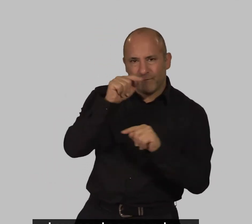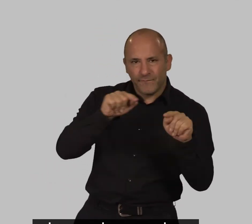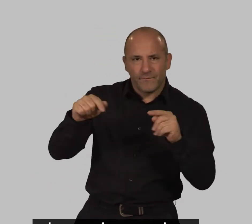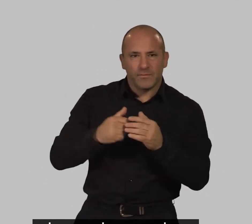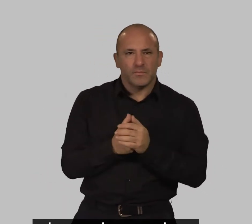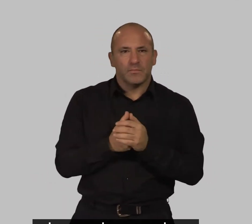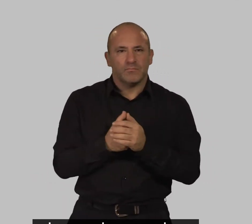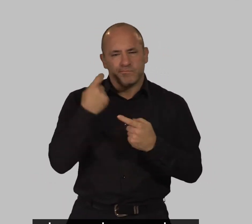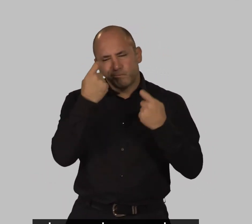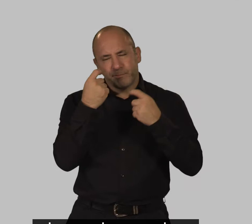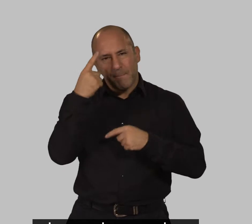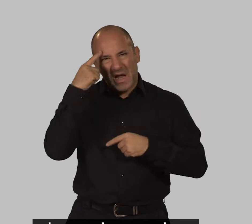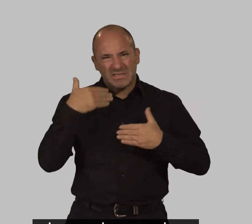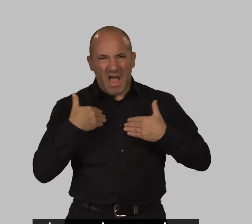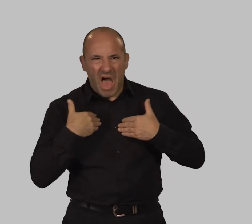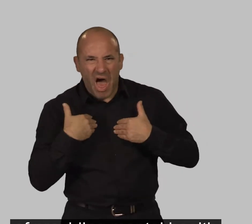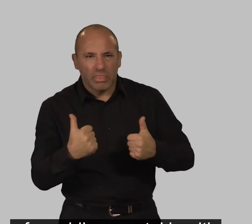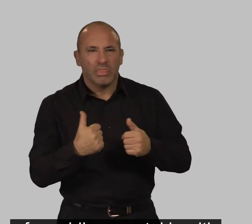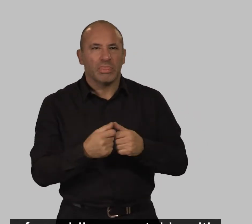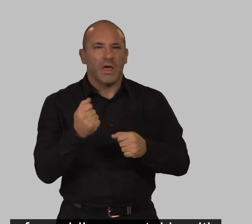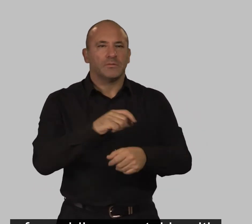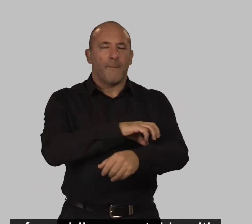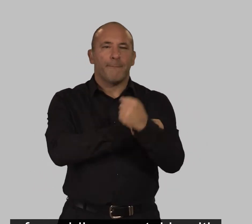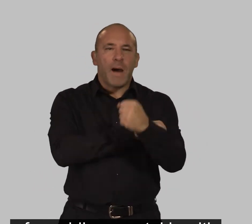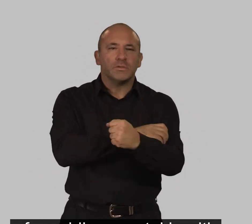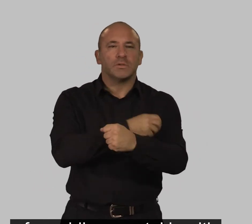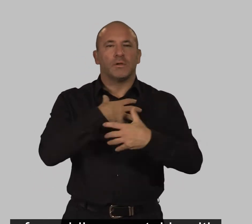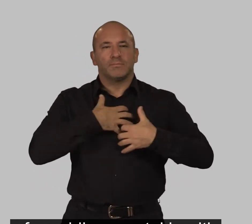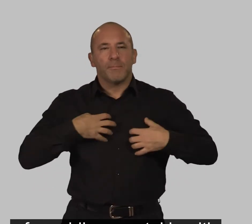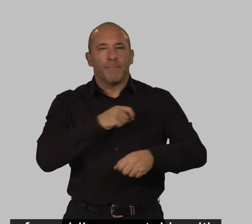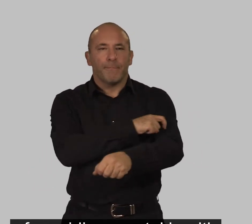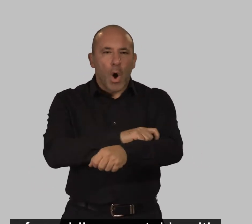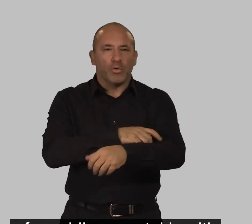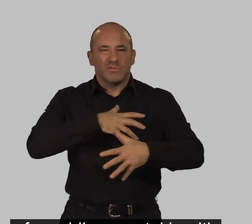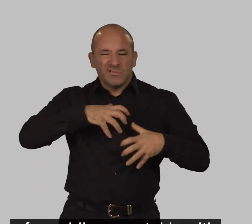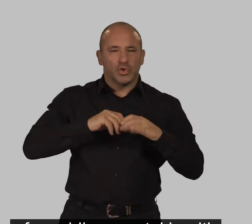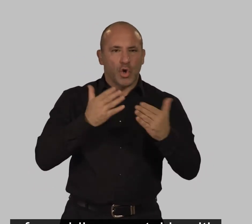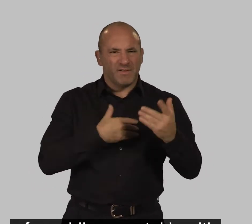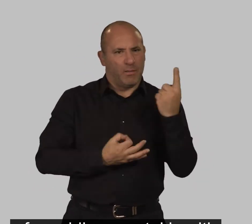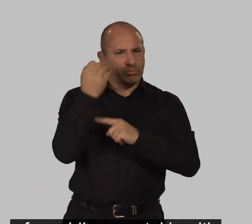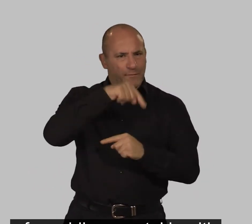improving services and testing new ways of providing mental health and musculoskeletal